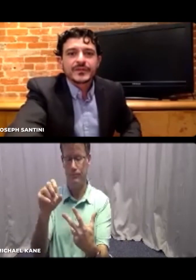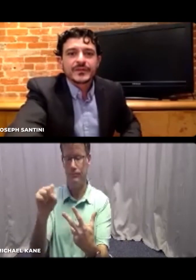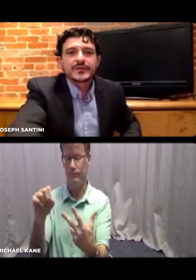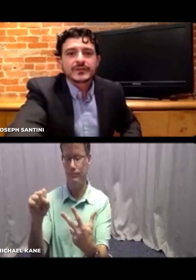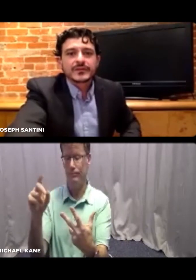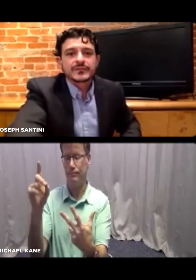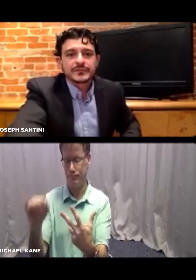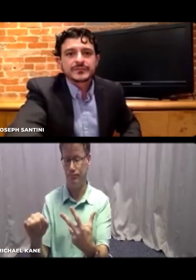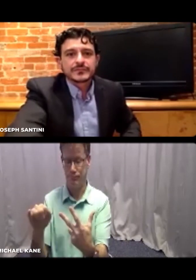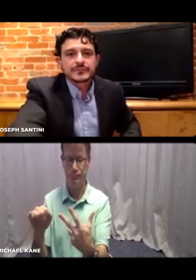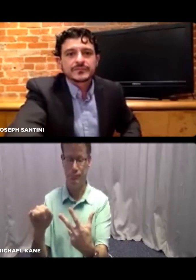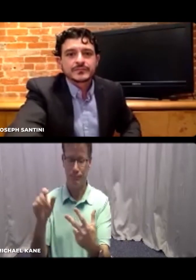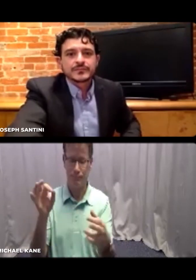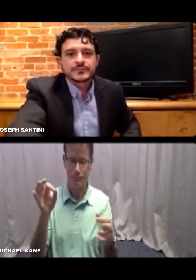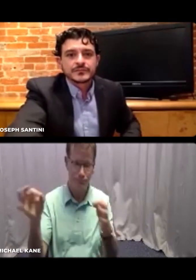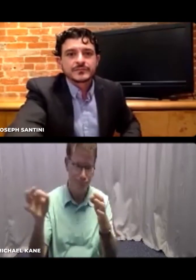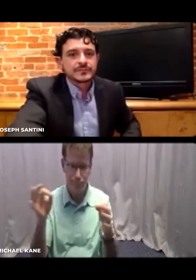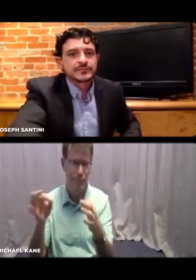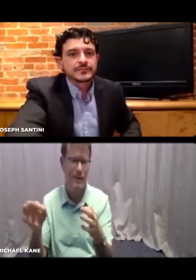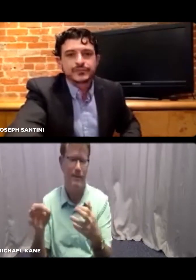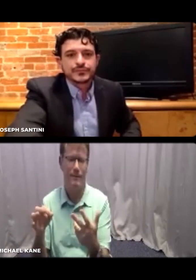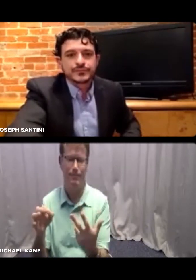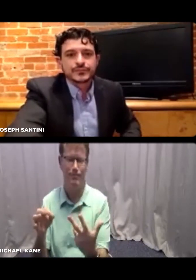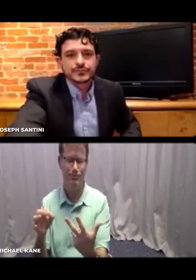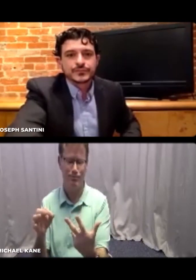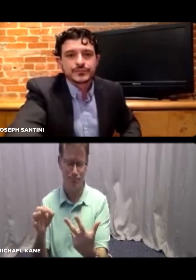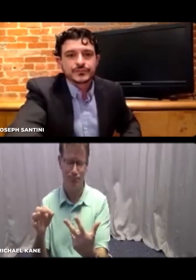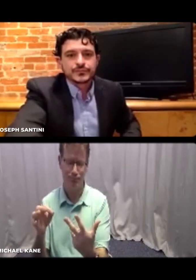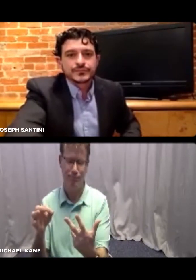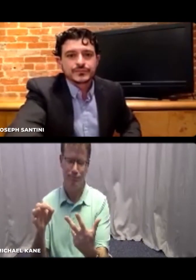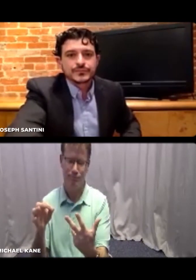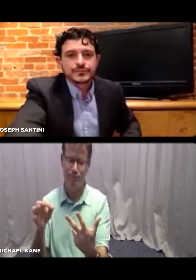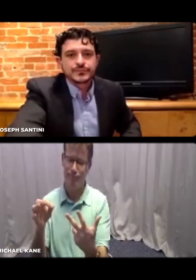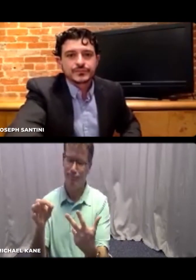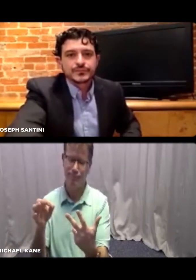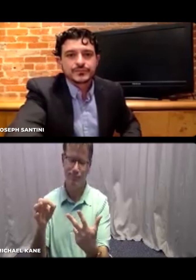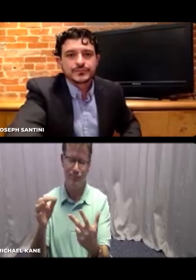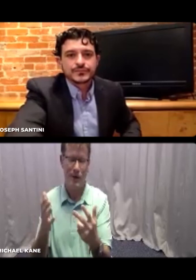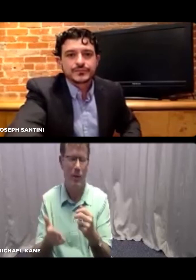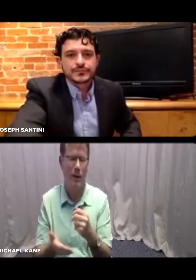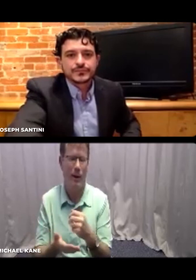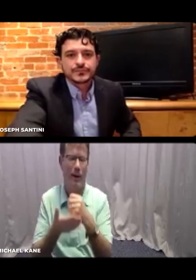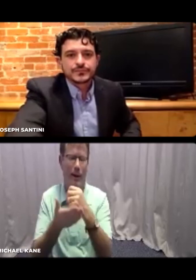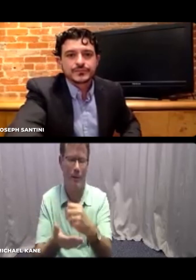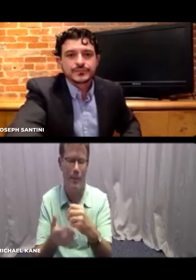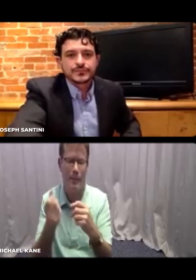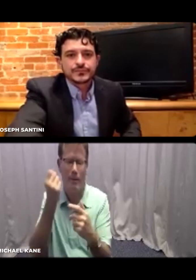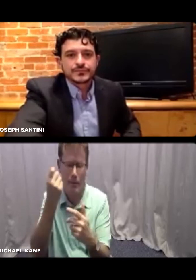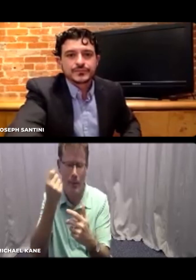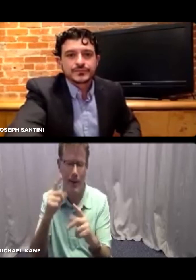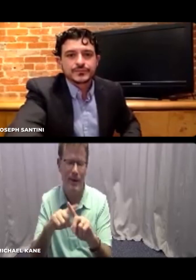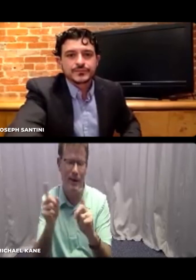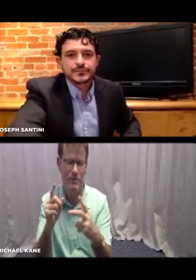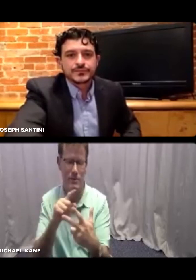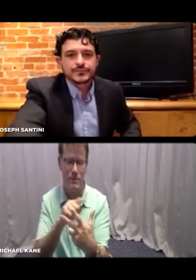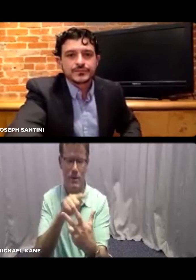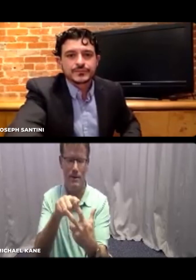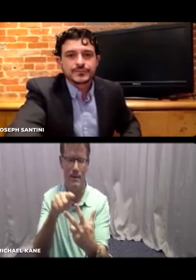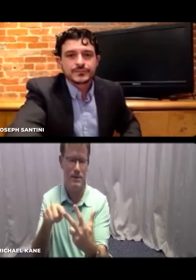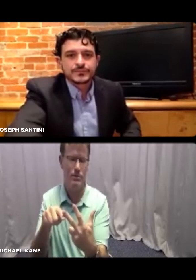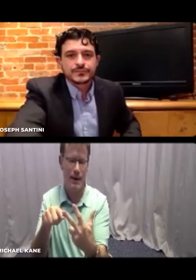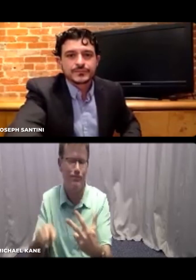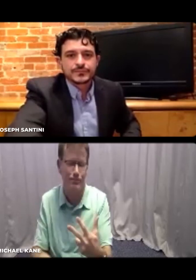Security, SSI, and SSDI to help students understand the difference between the